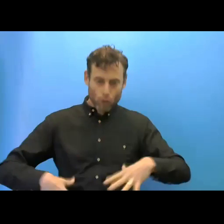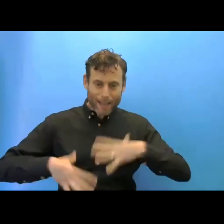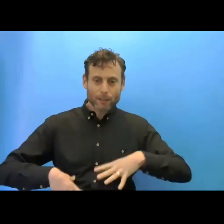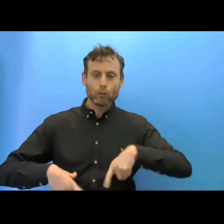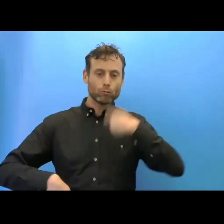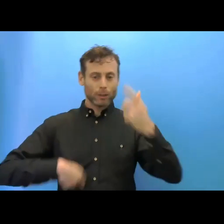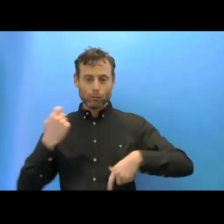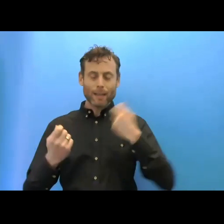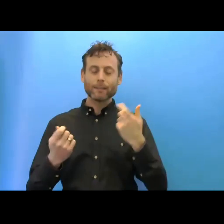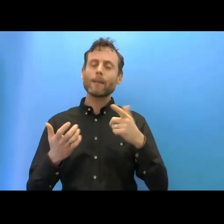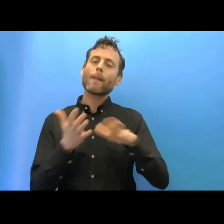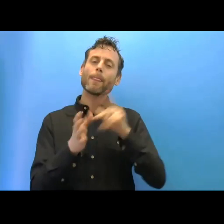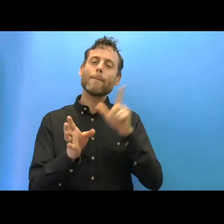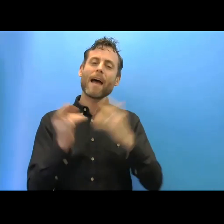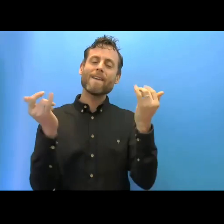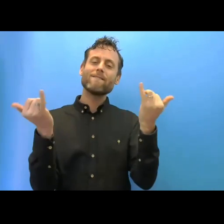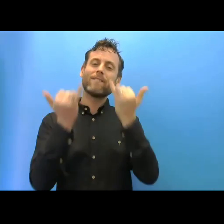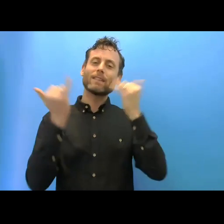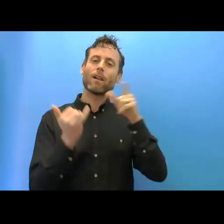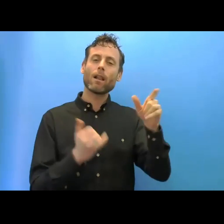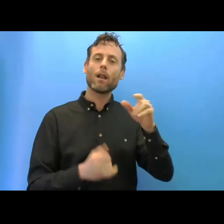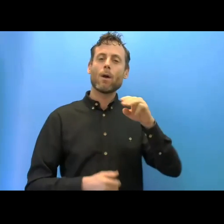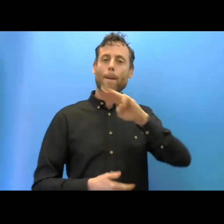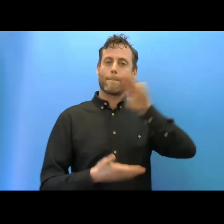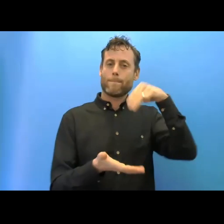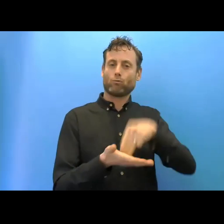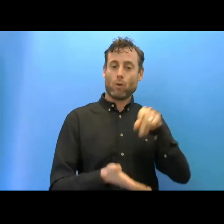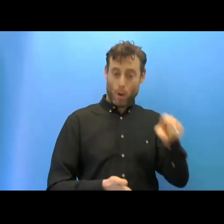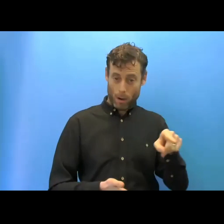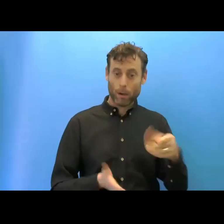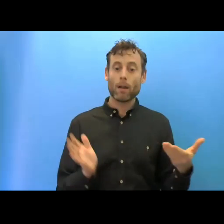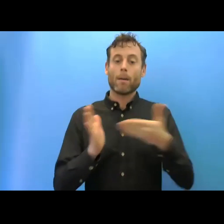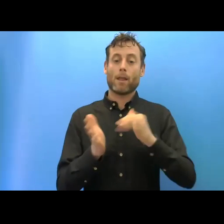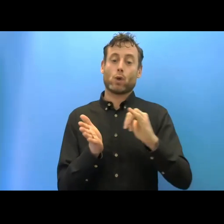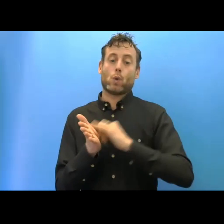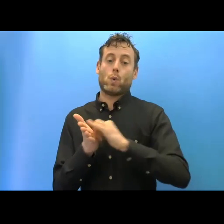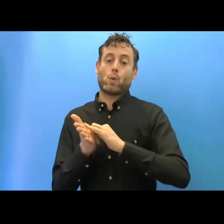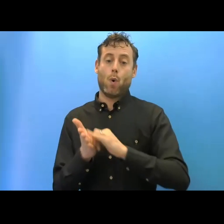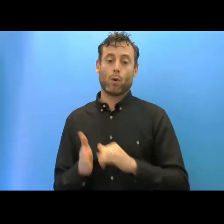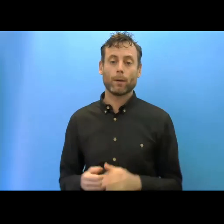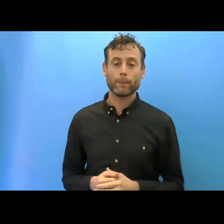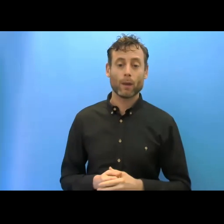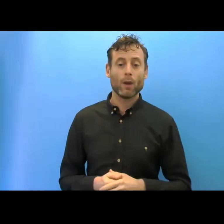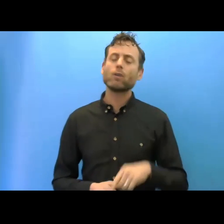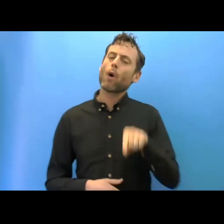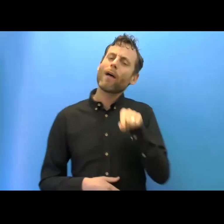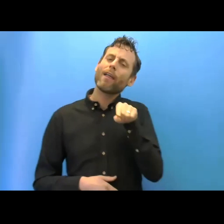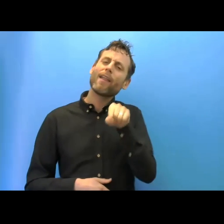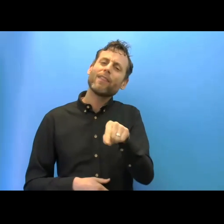Festival in Montreal. That was also previously shown in New York. It's the work that we're making this little film about